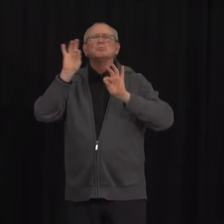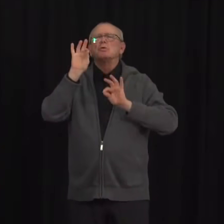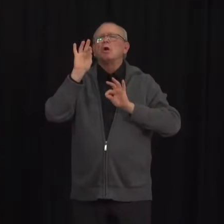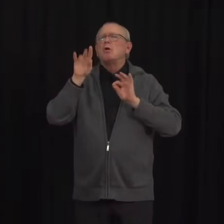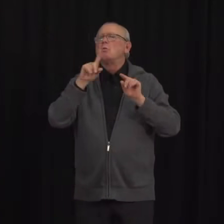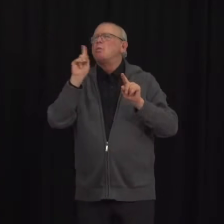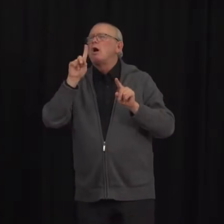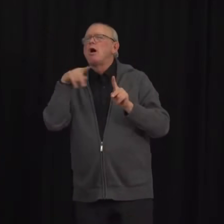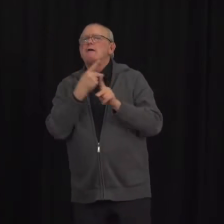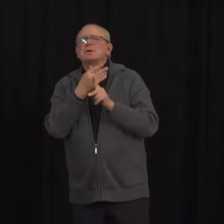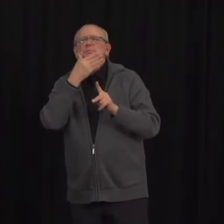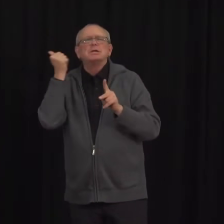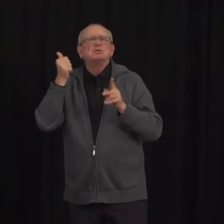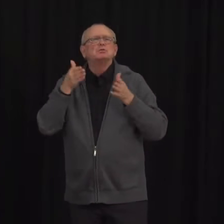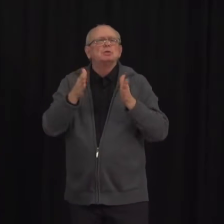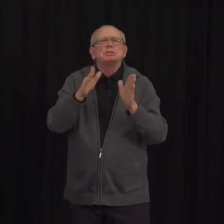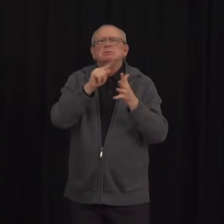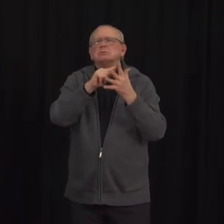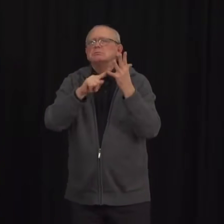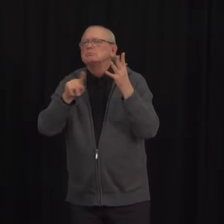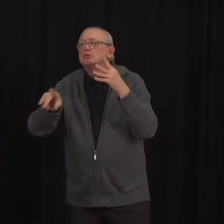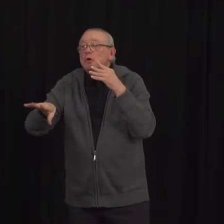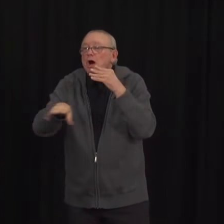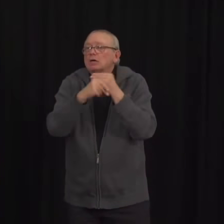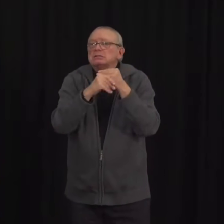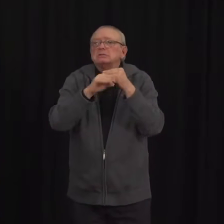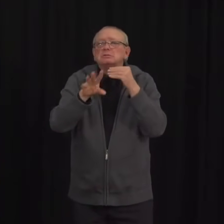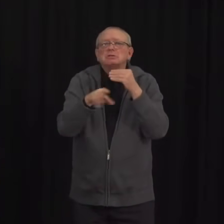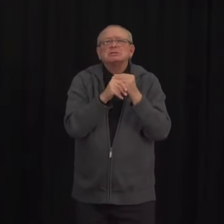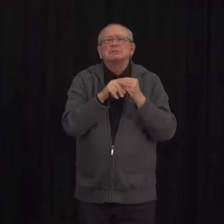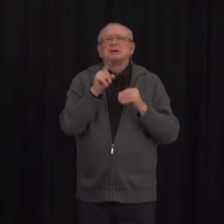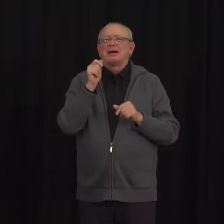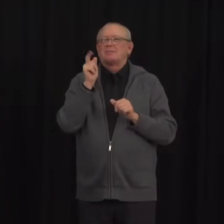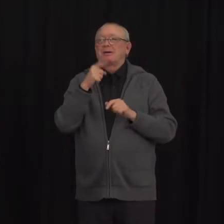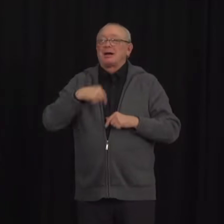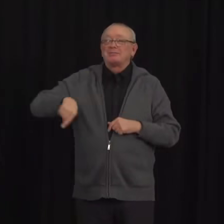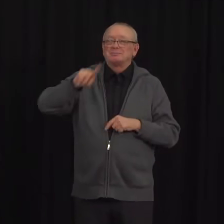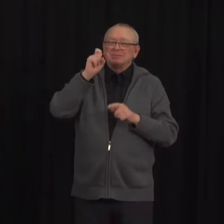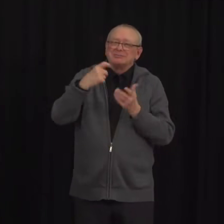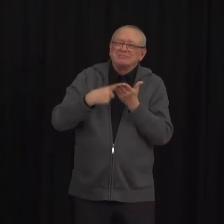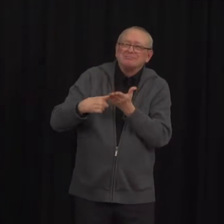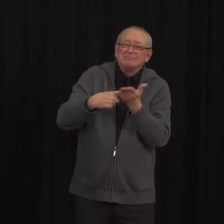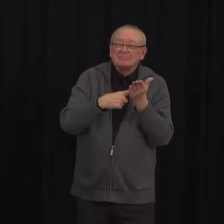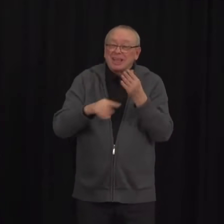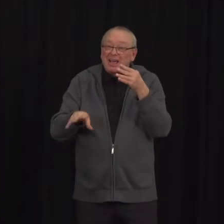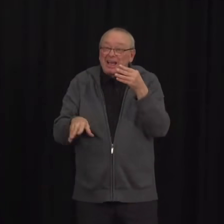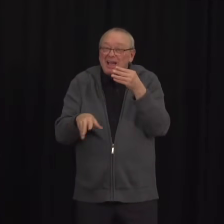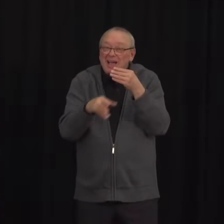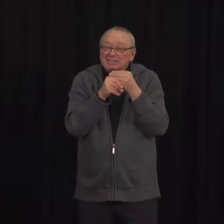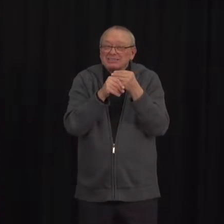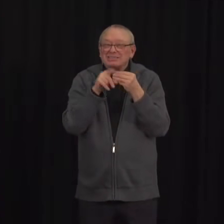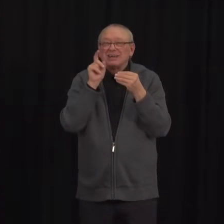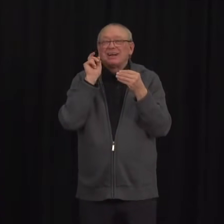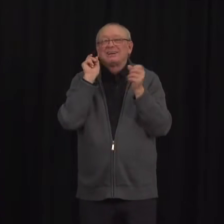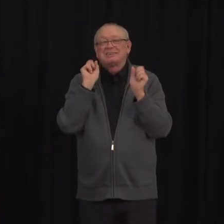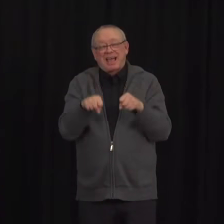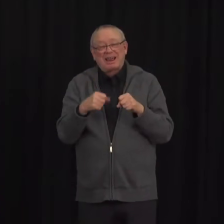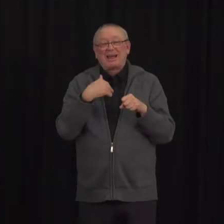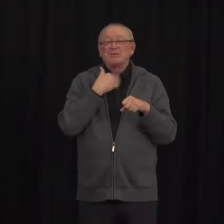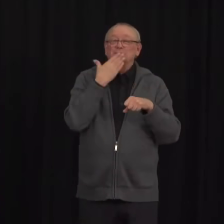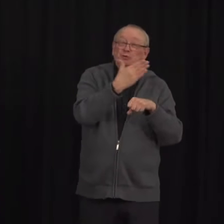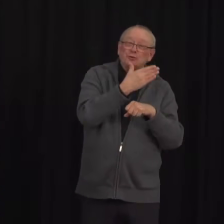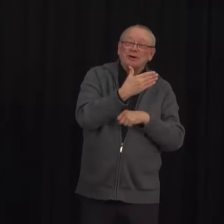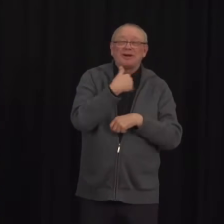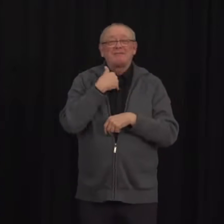forward. And of course, those measures would all have to be discussed because each measure, again, has consequences, both intended